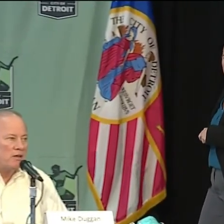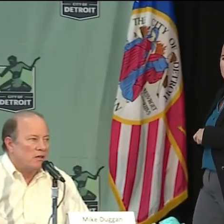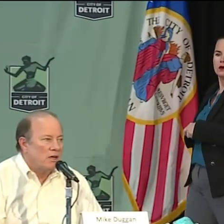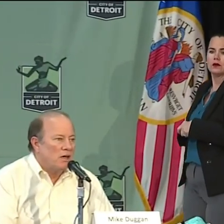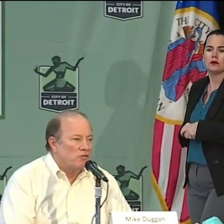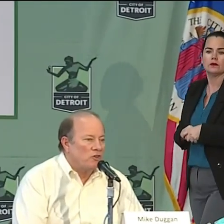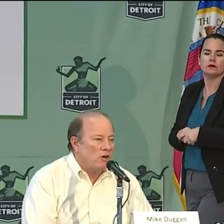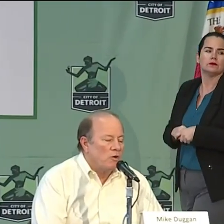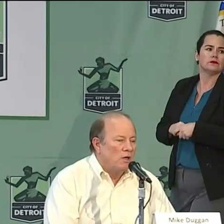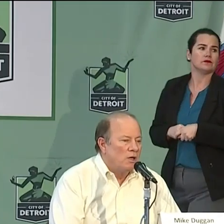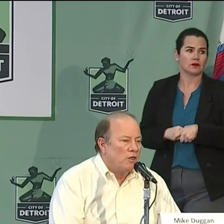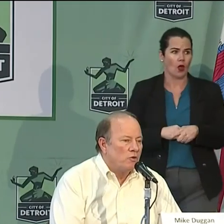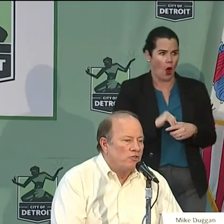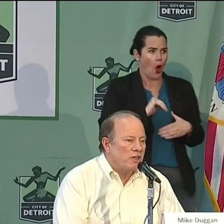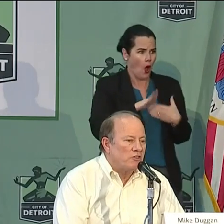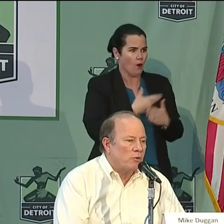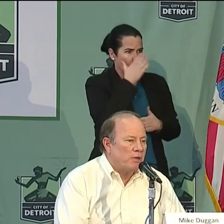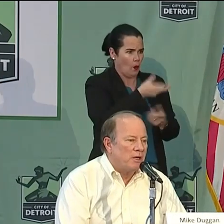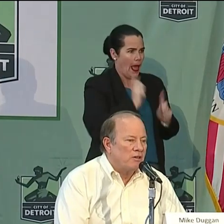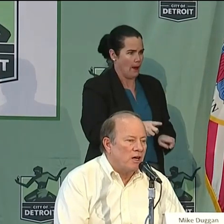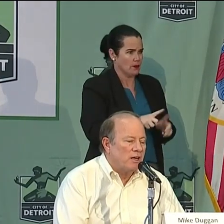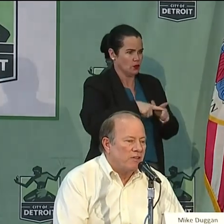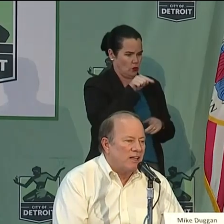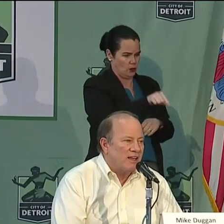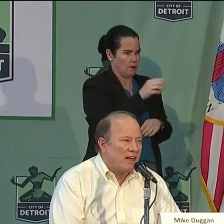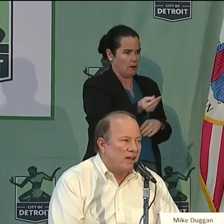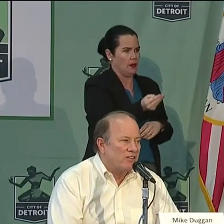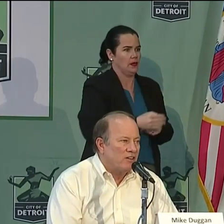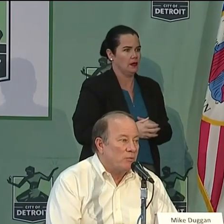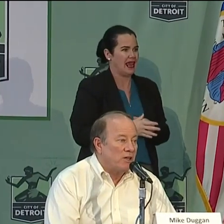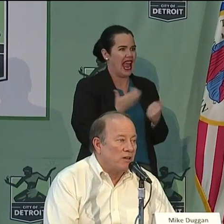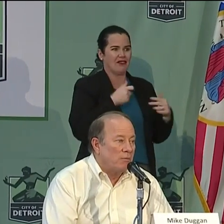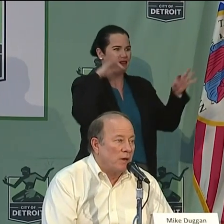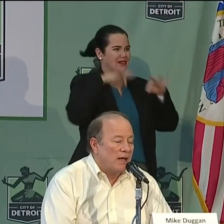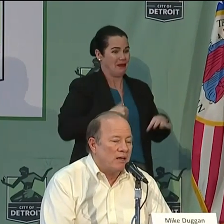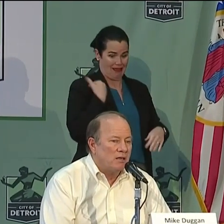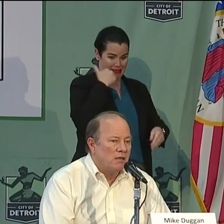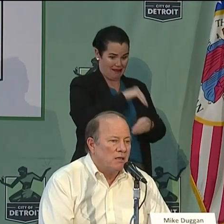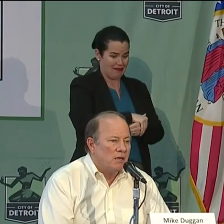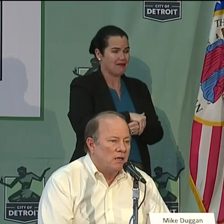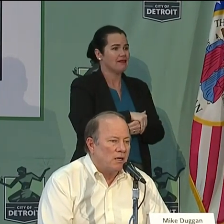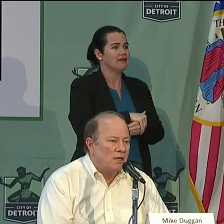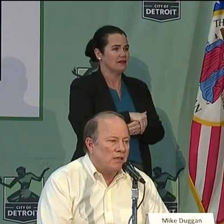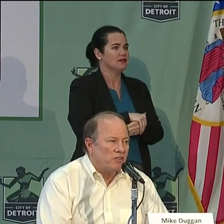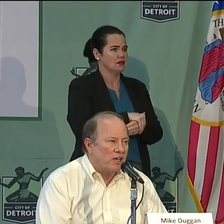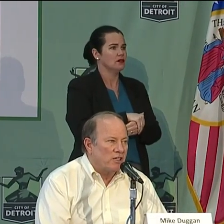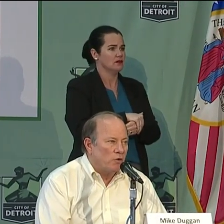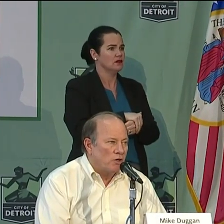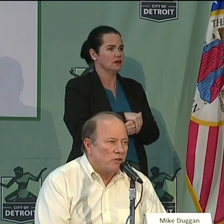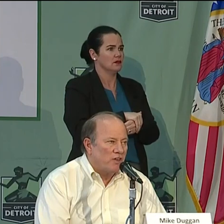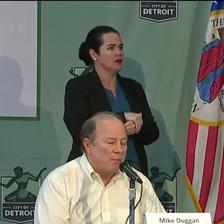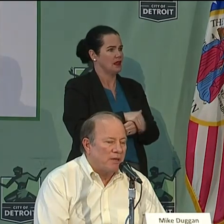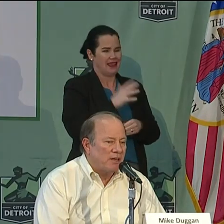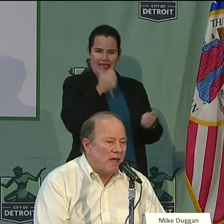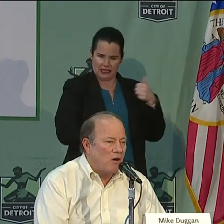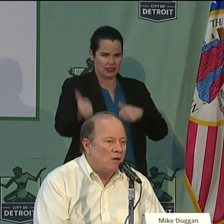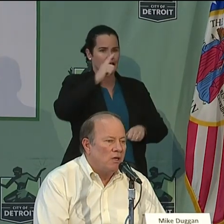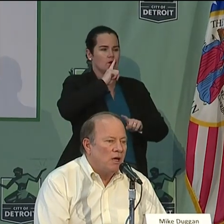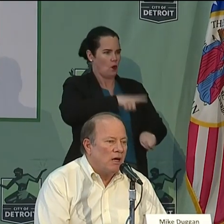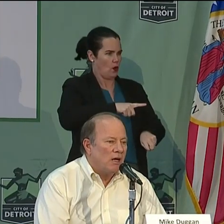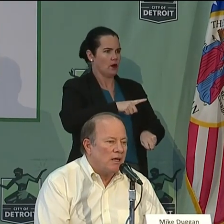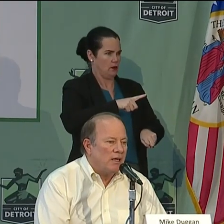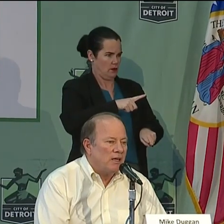Monday. So those things are being done. Everything I laid out last night is being done by executive order. It's happening